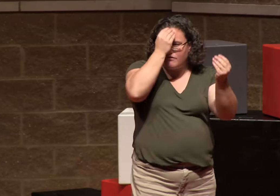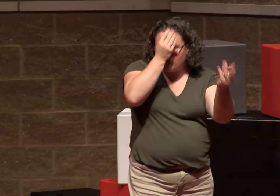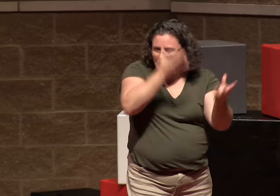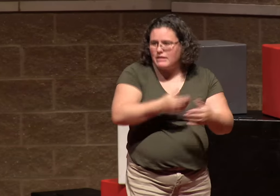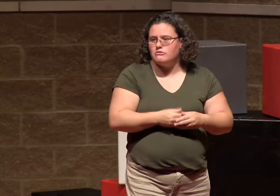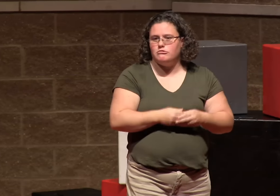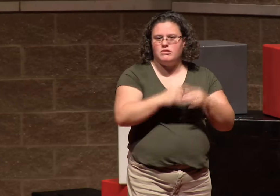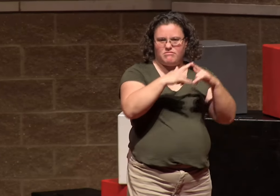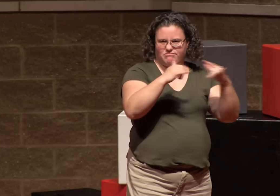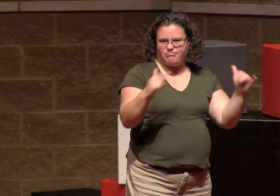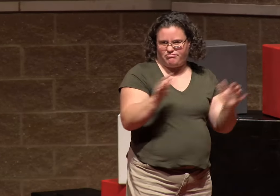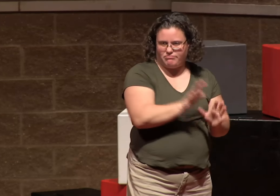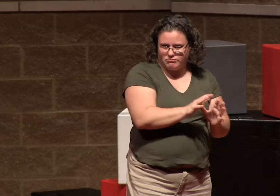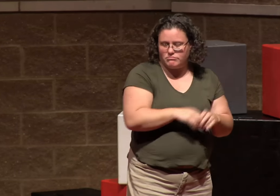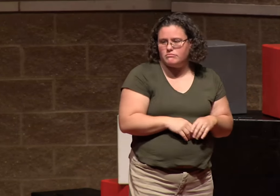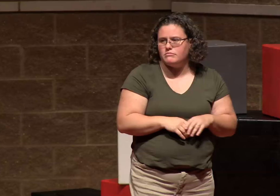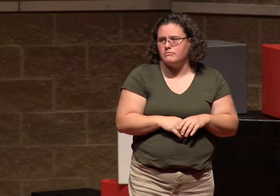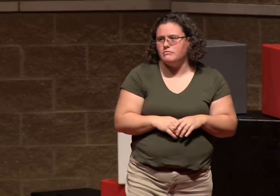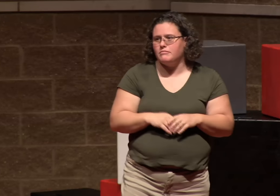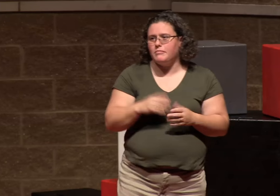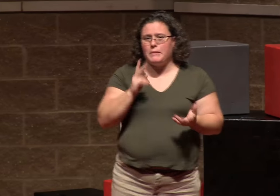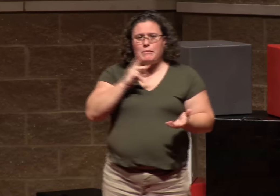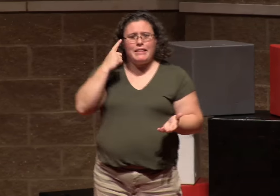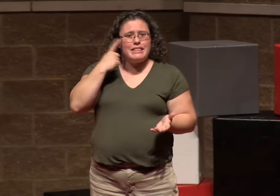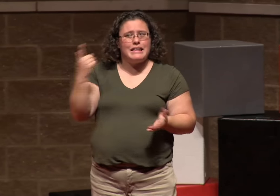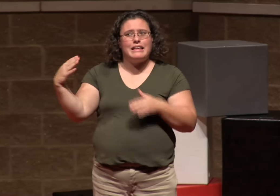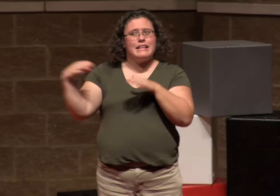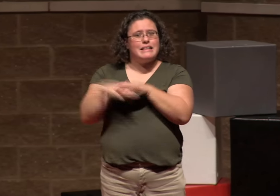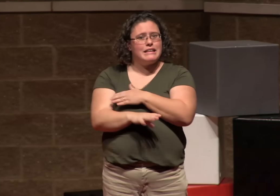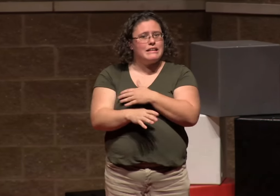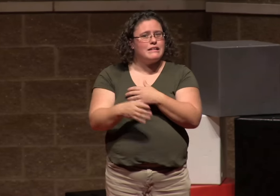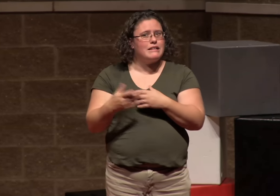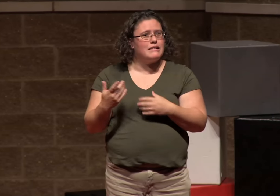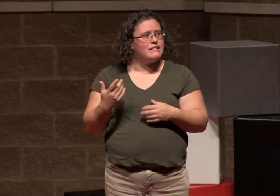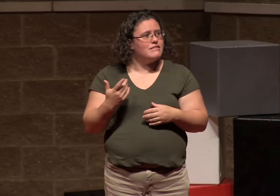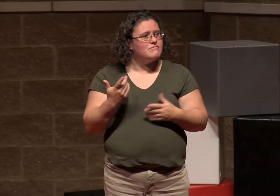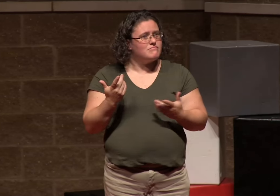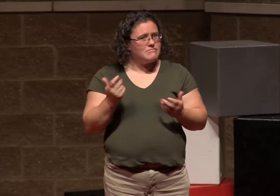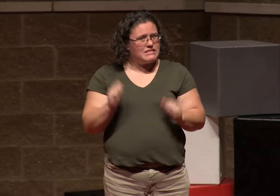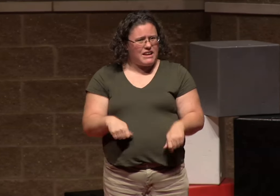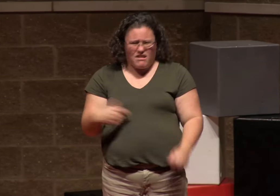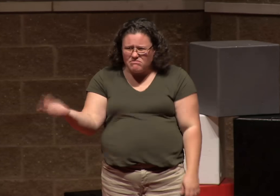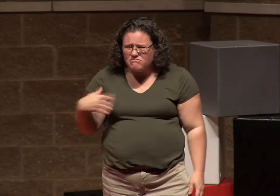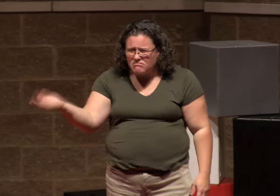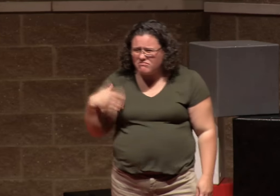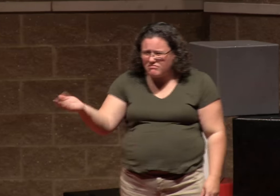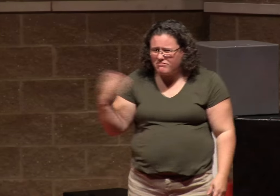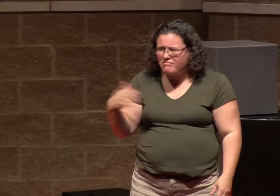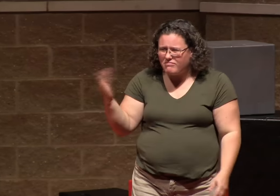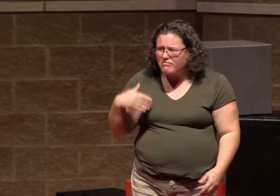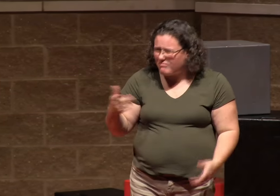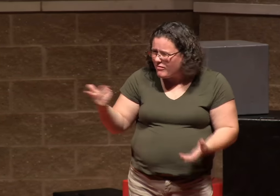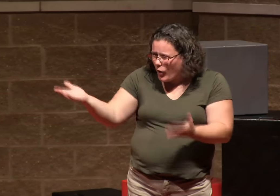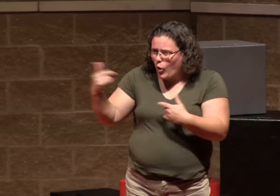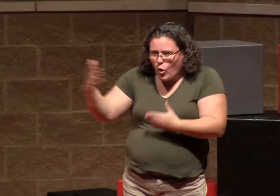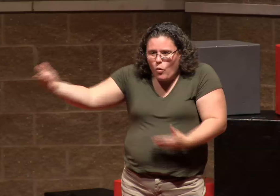kinds of information, all different sorts of things that can be at this deaf expo, and we want